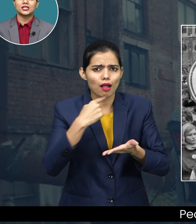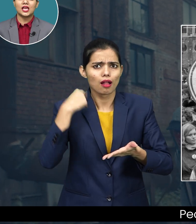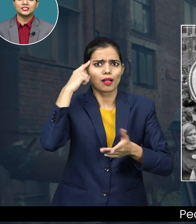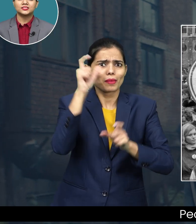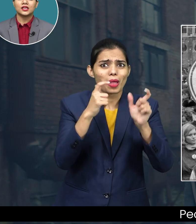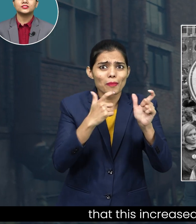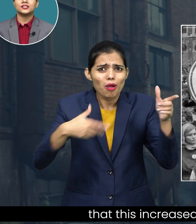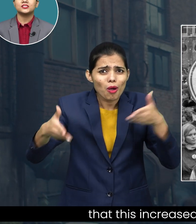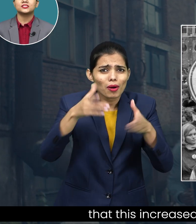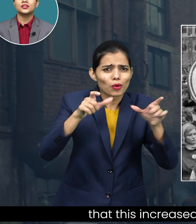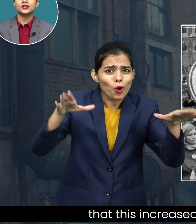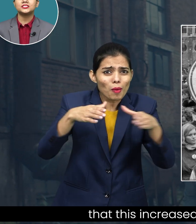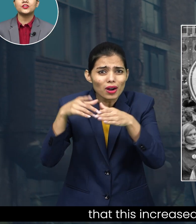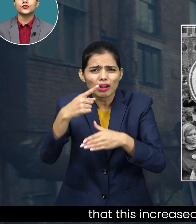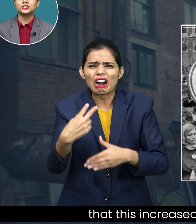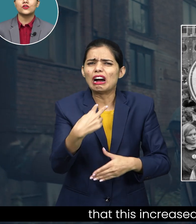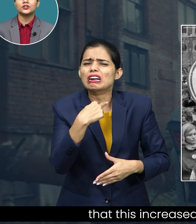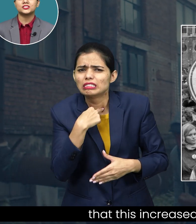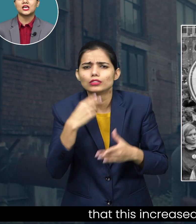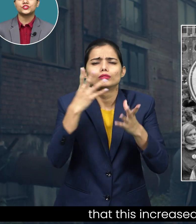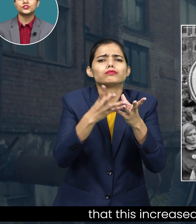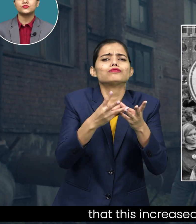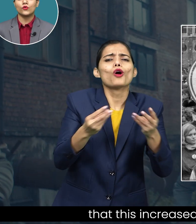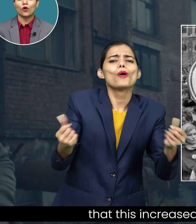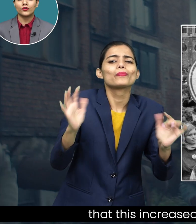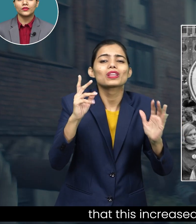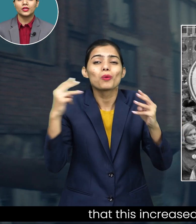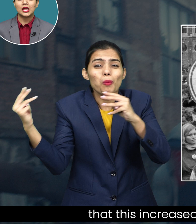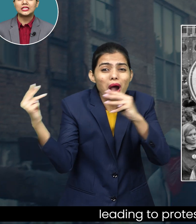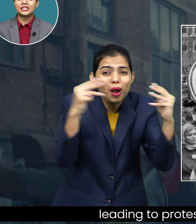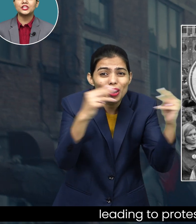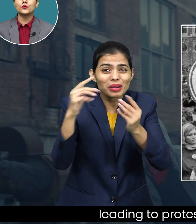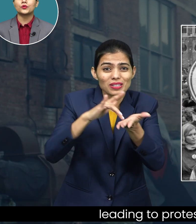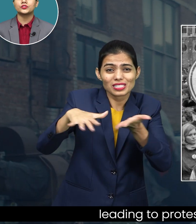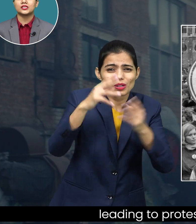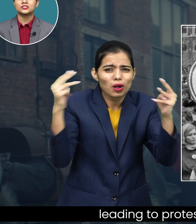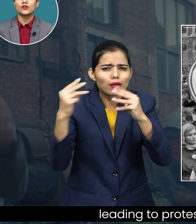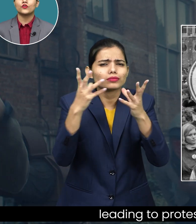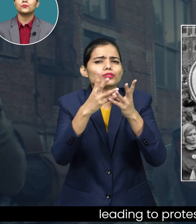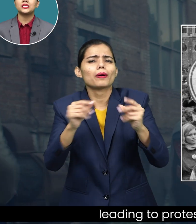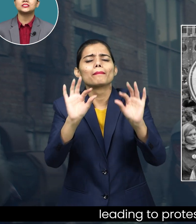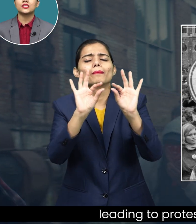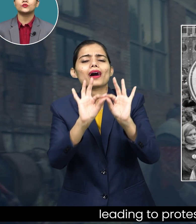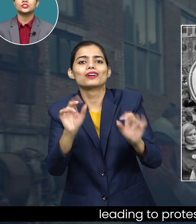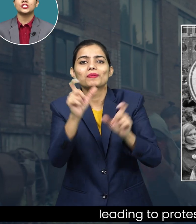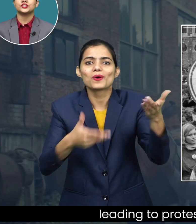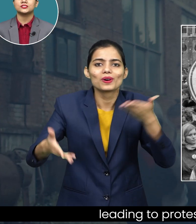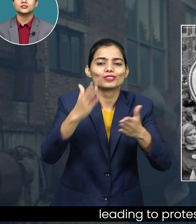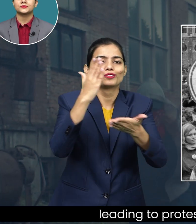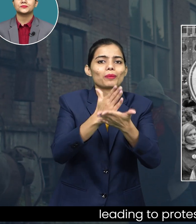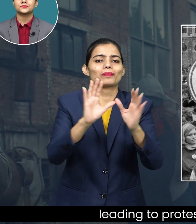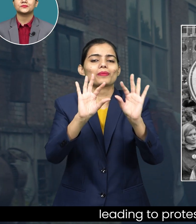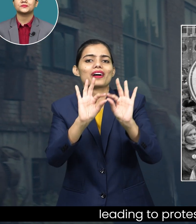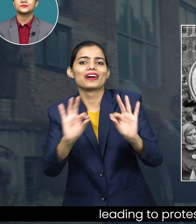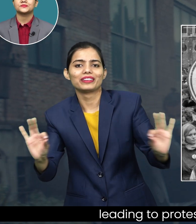People realized that this increased the risks of a disastrous war, leading to protests for peace